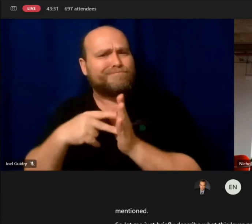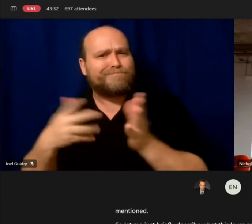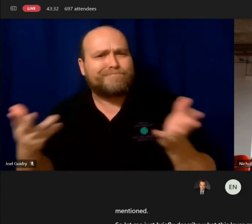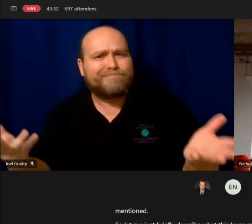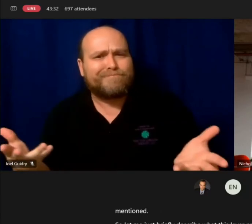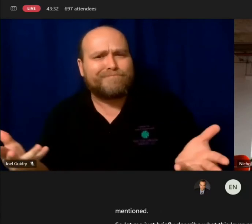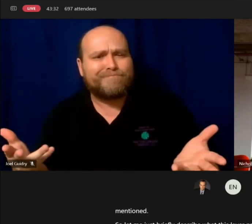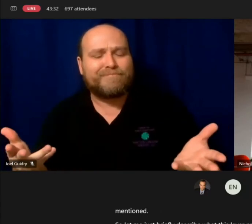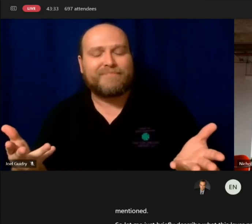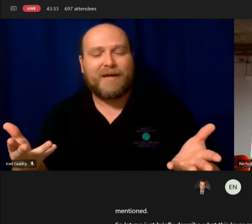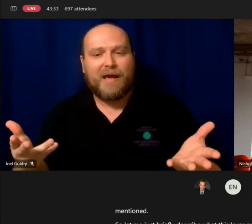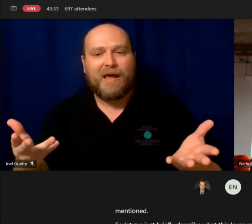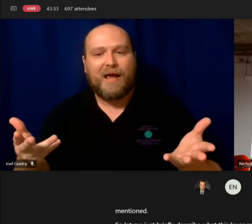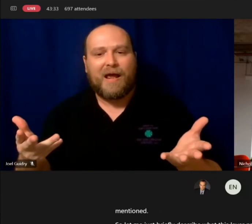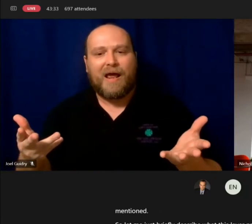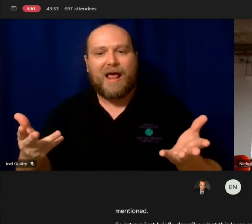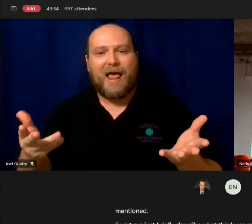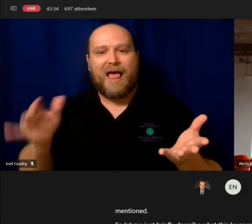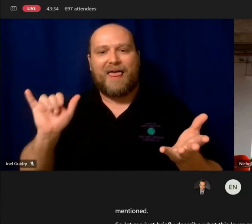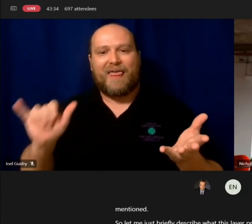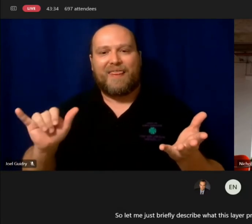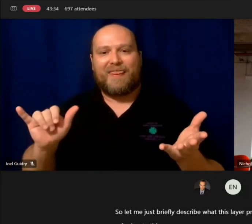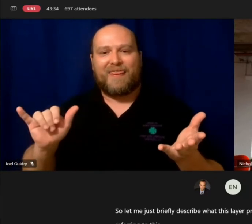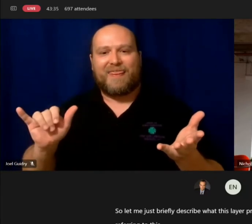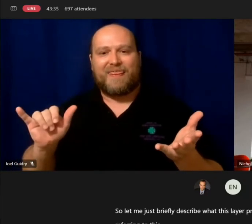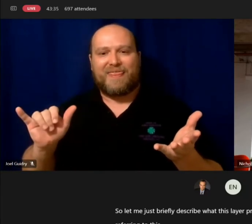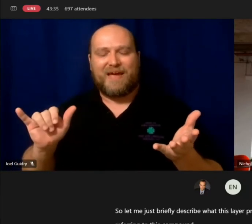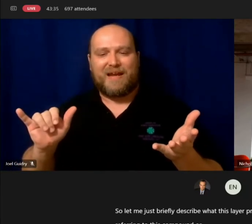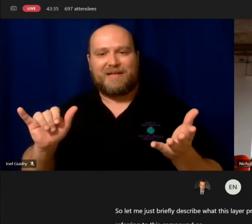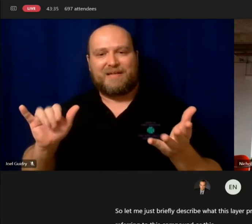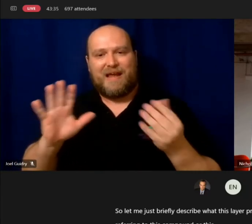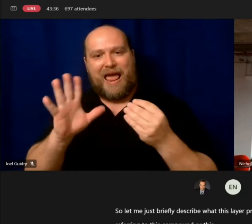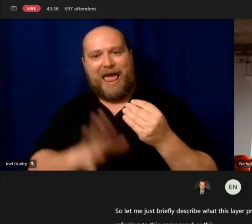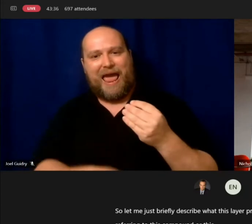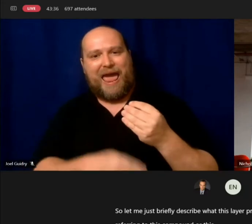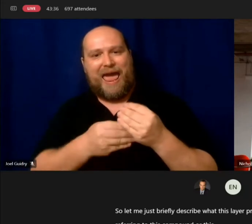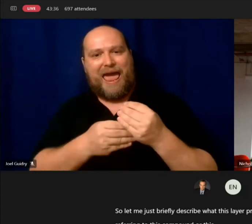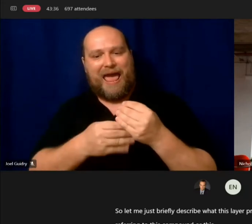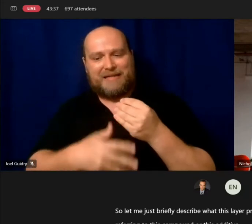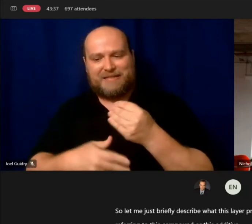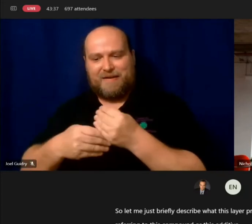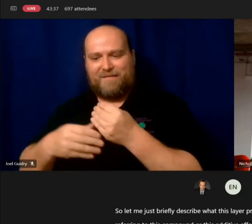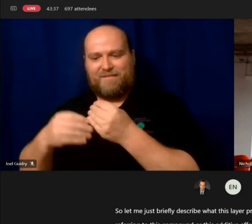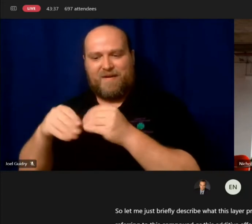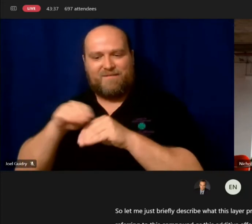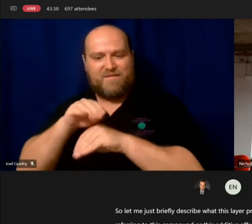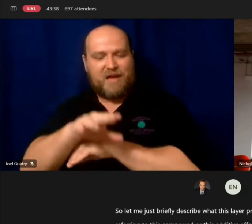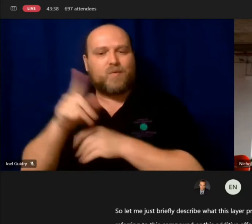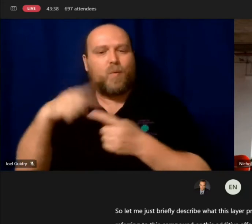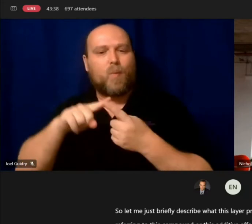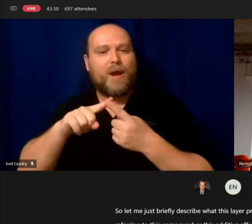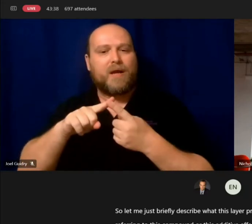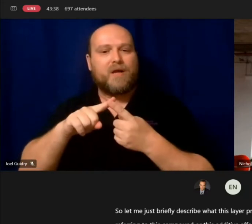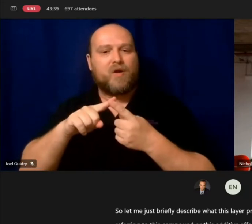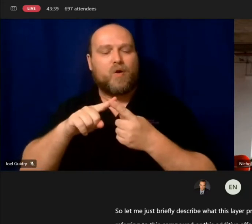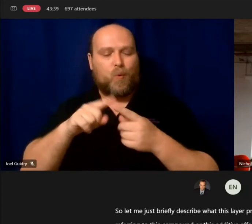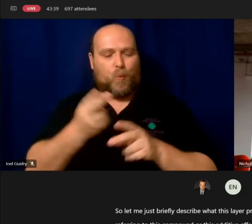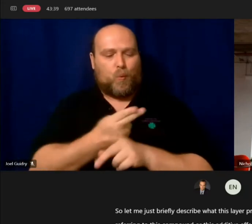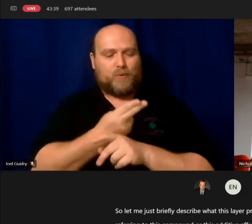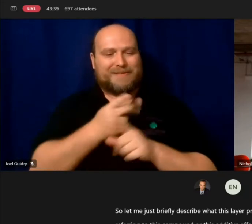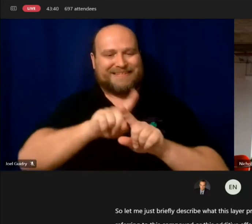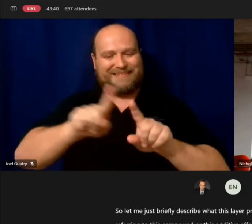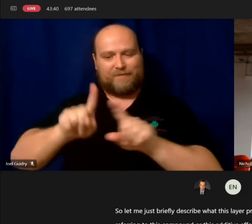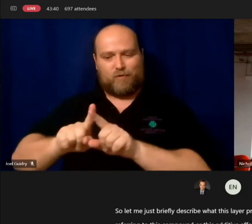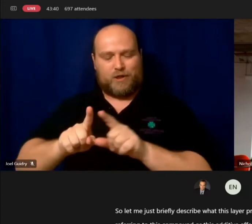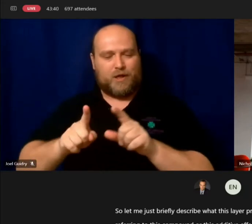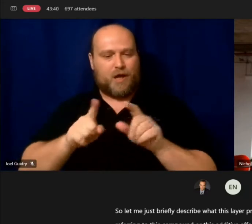simply referring to this compound or this additive effect that occurs when you combine preventive strategies rather